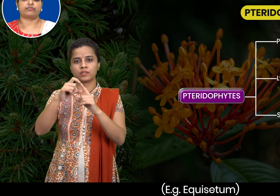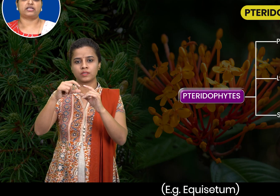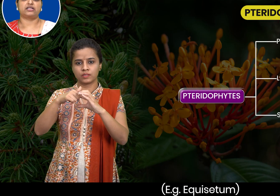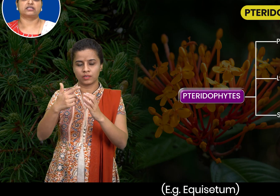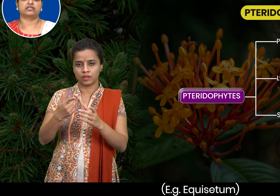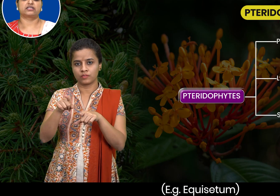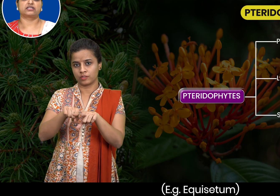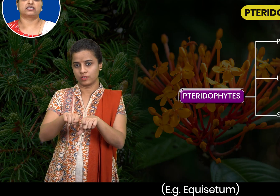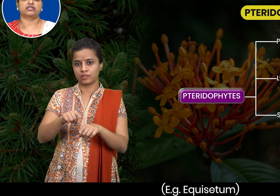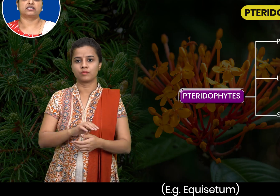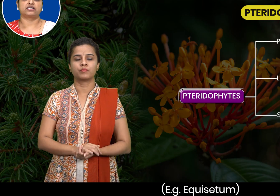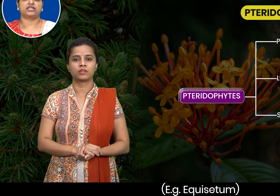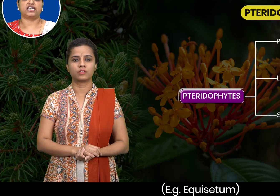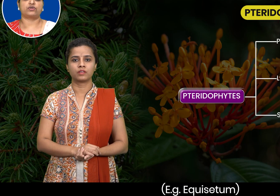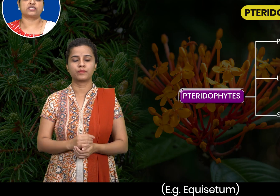example